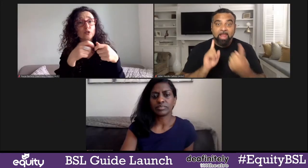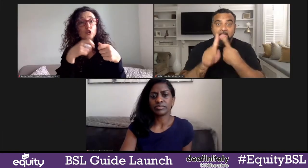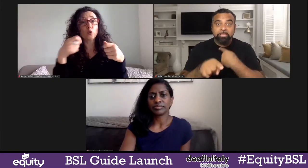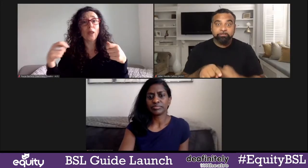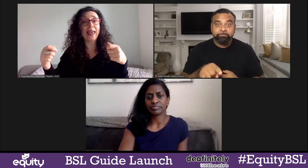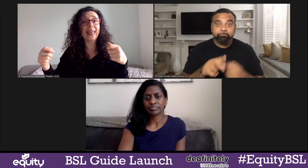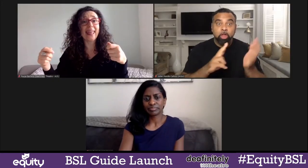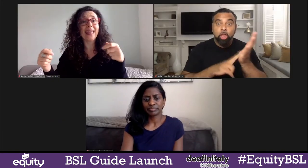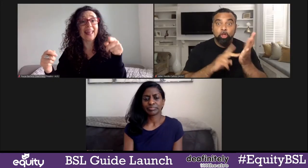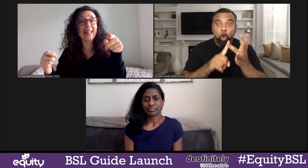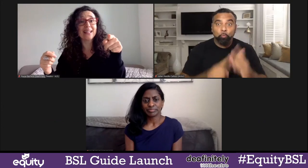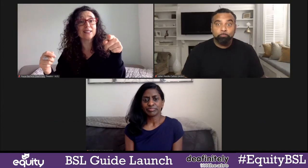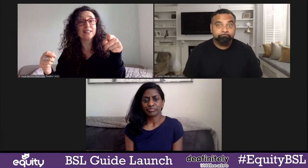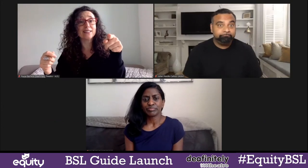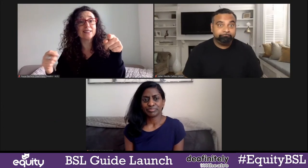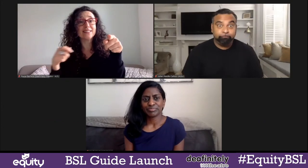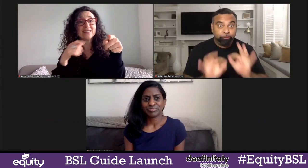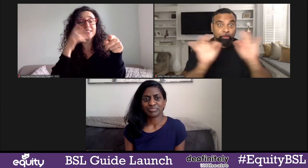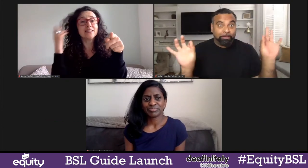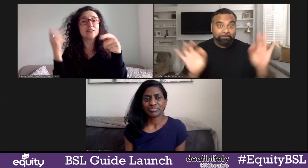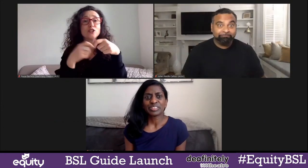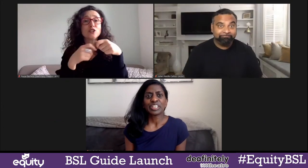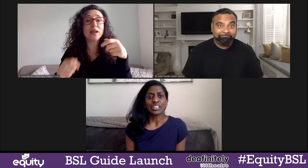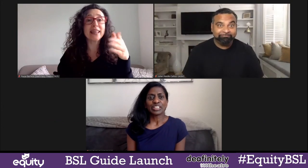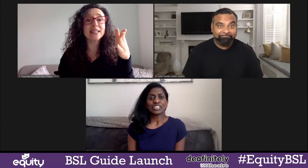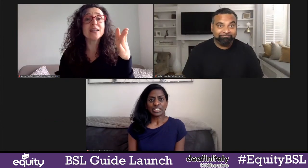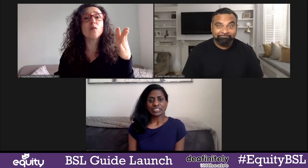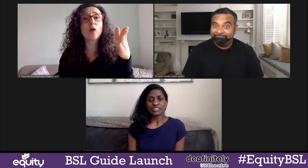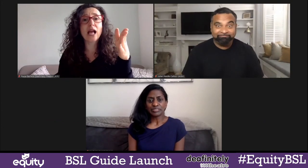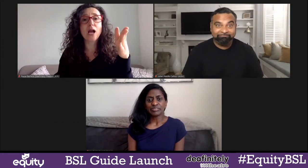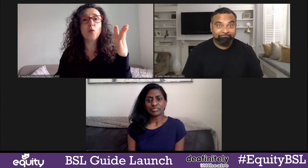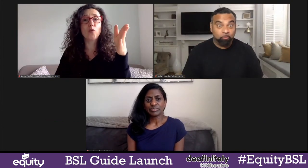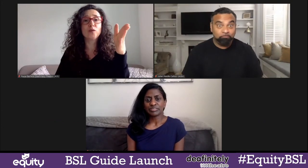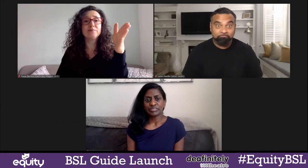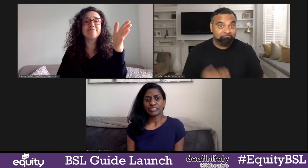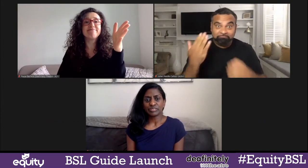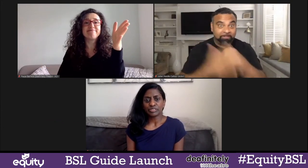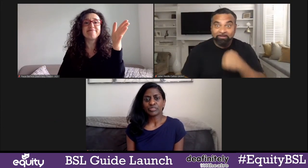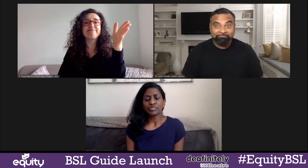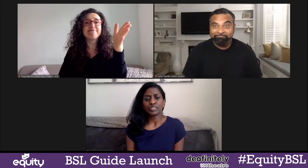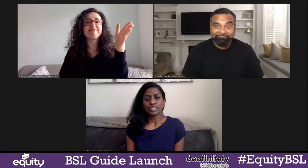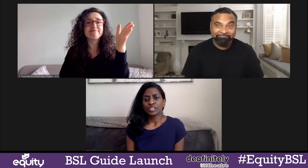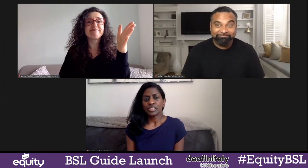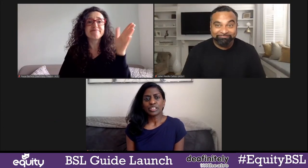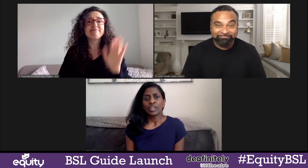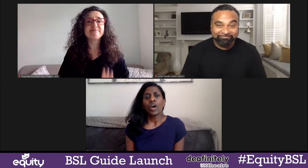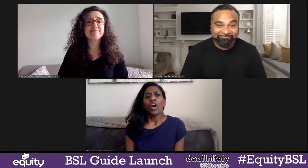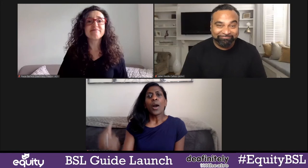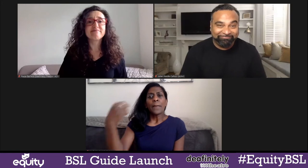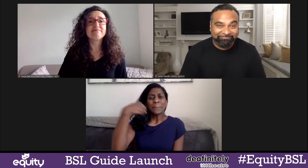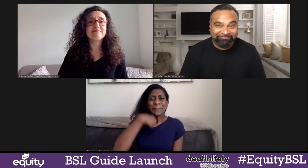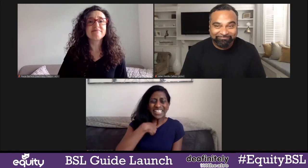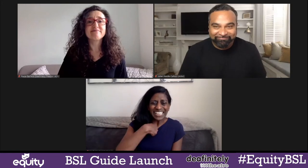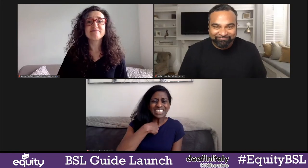panel? Oh, I have Julian. Julian, very short answer, no. No, never. I have never seen